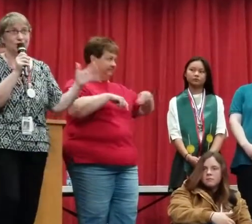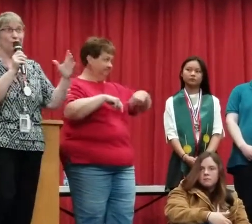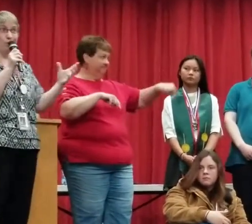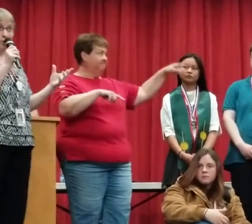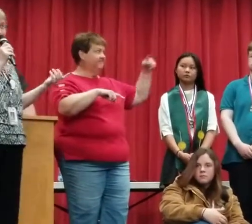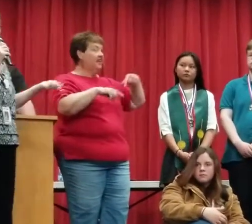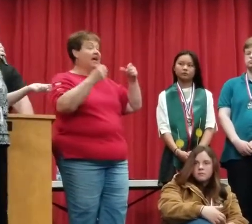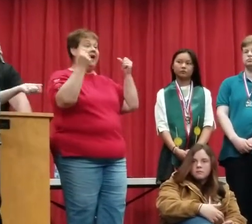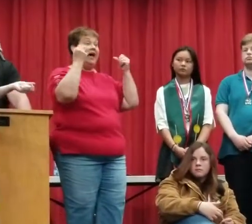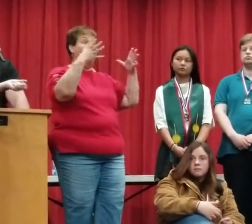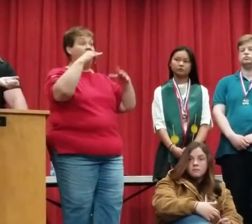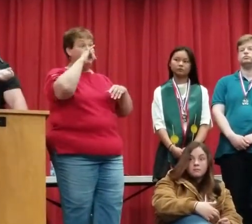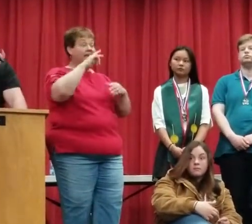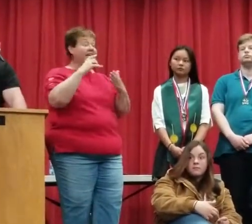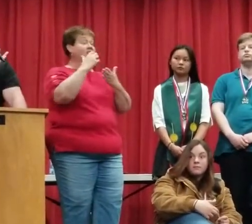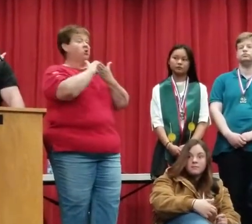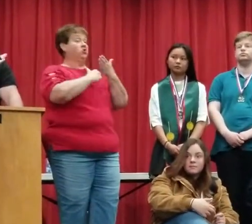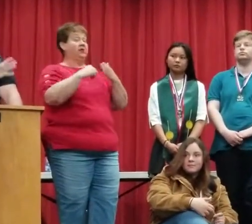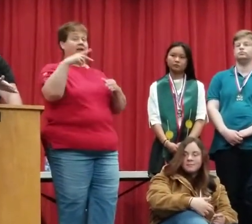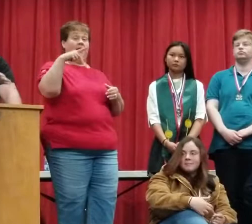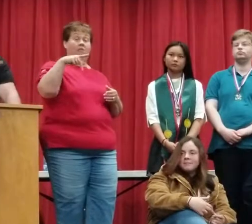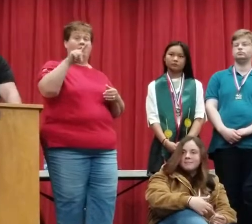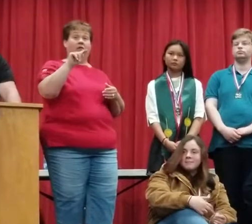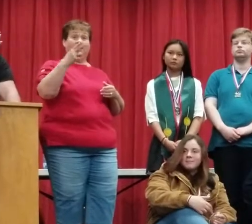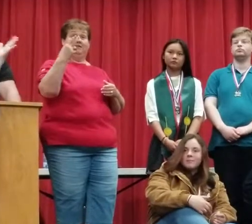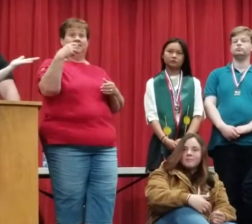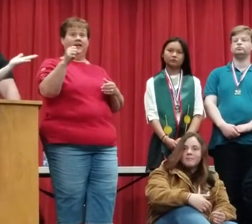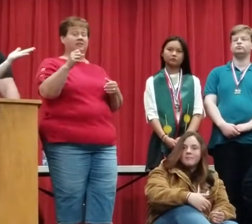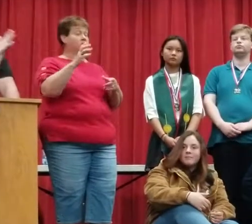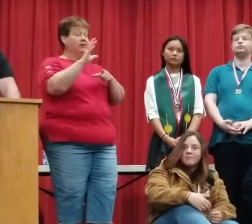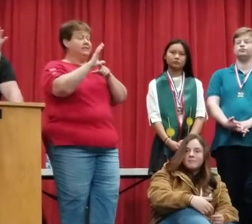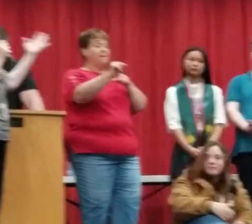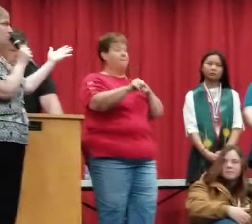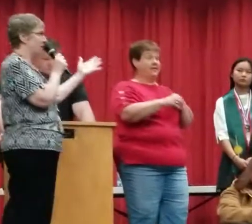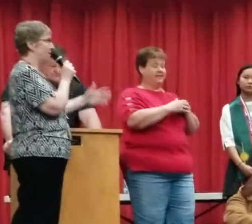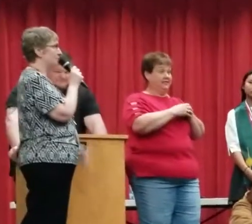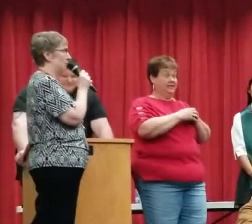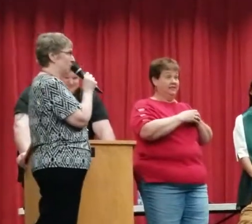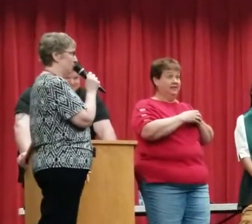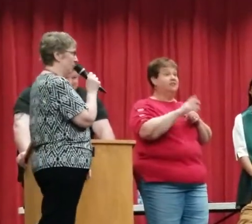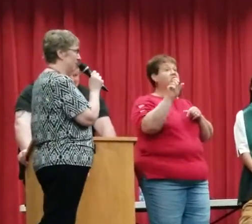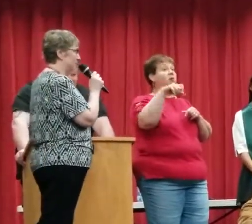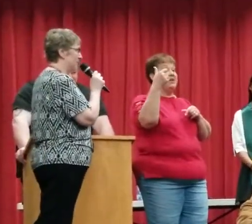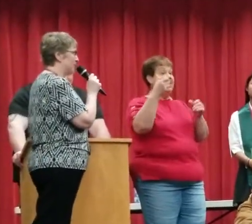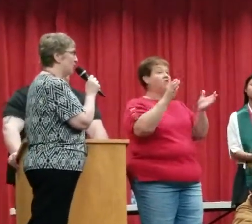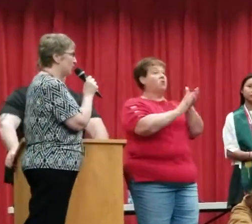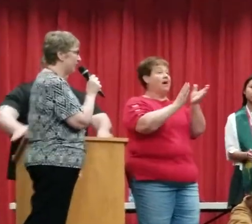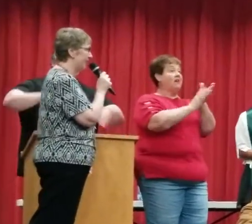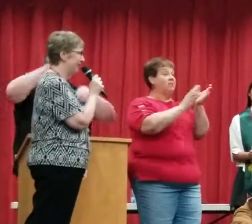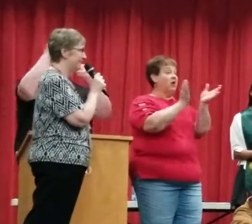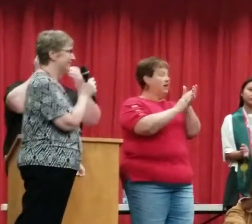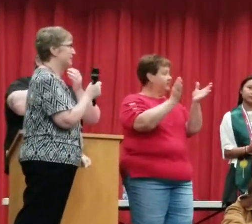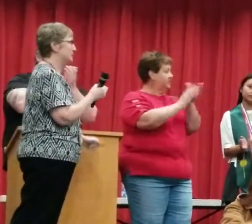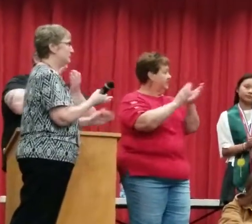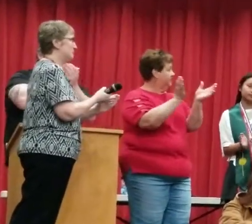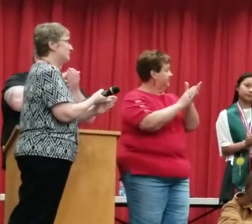kids earn this designation at Port Townsend High School is just amazing. So I want another round of applause.